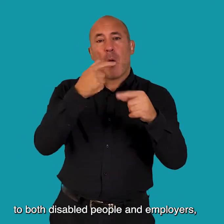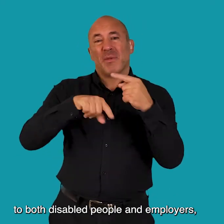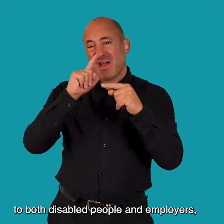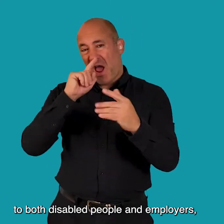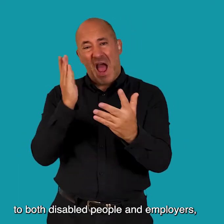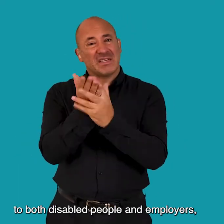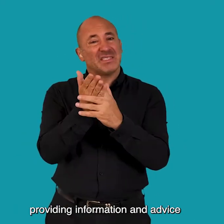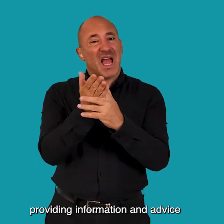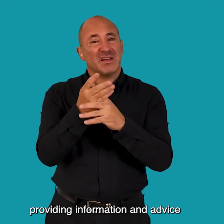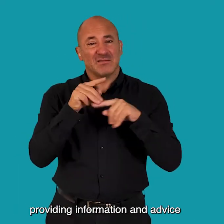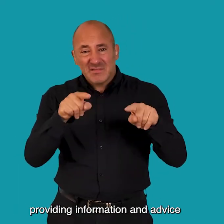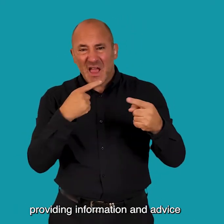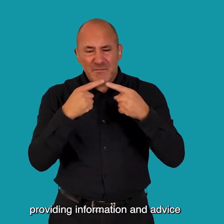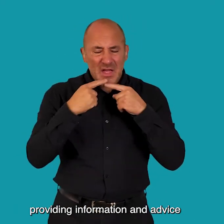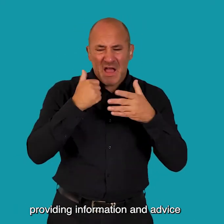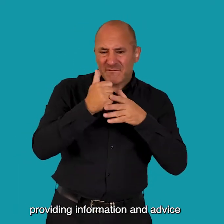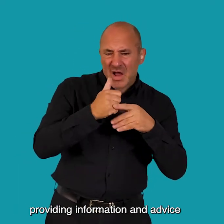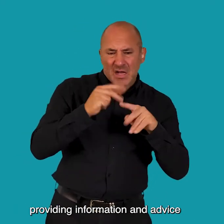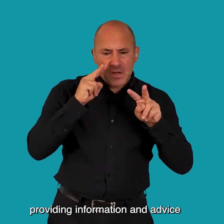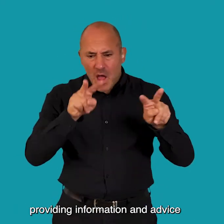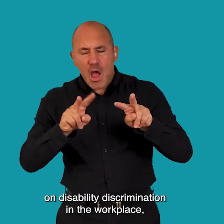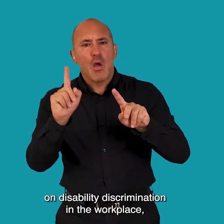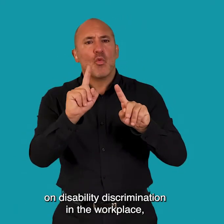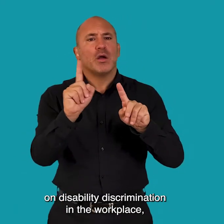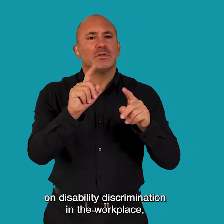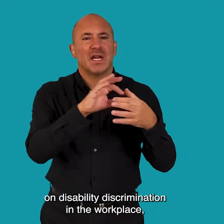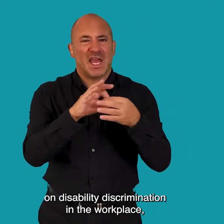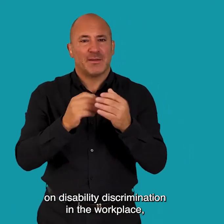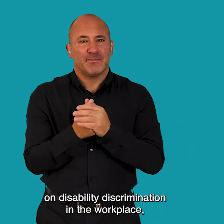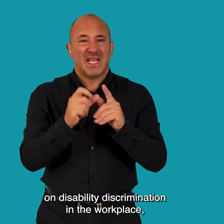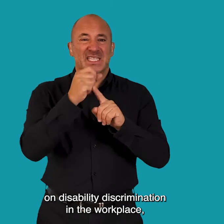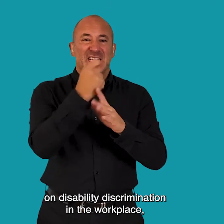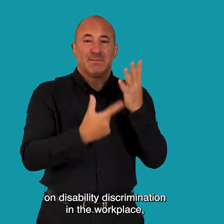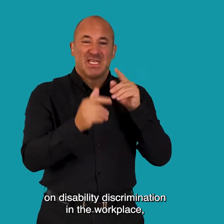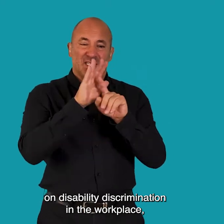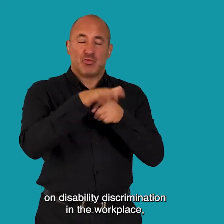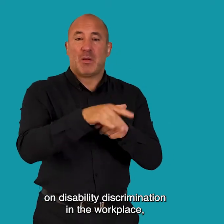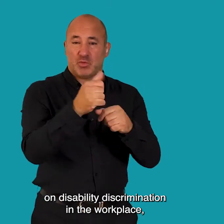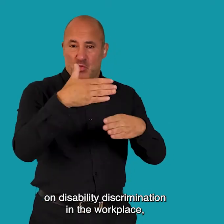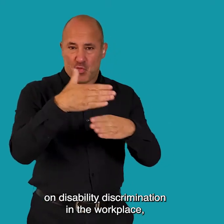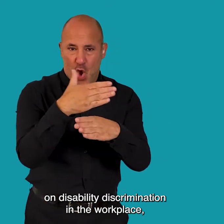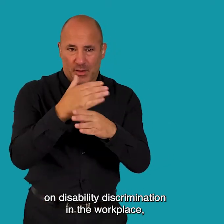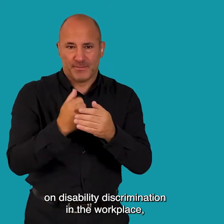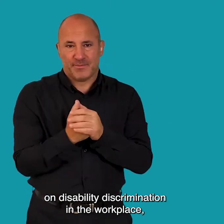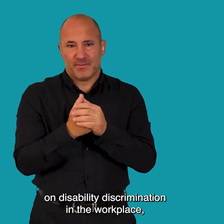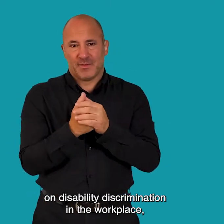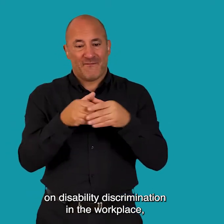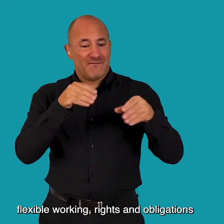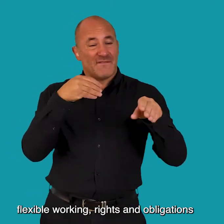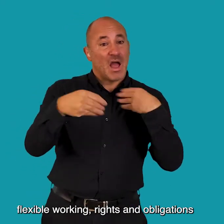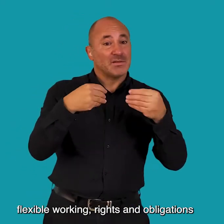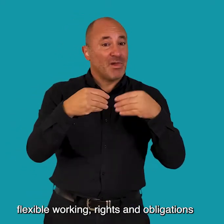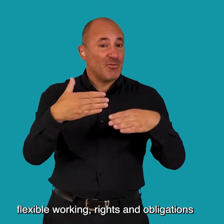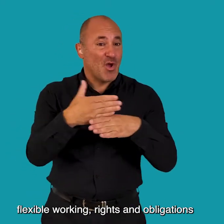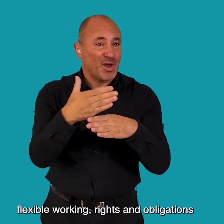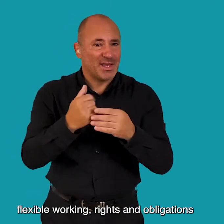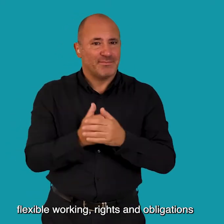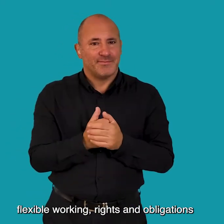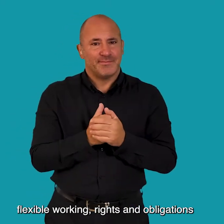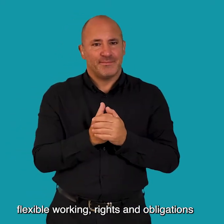employers, providing information and advice on disability discrimination in the workplace, flexible working,